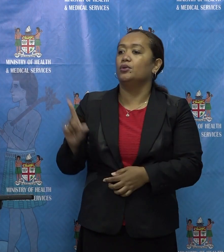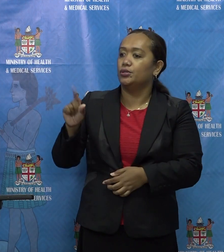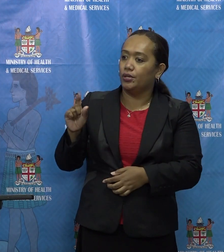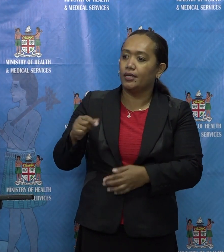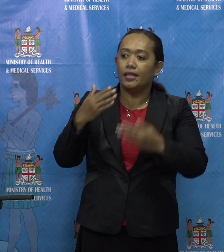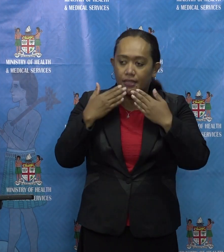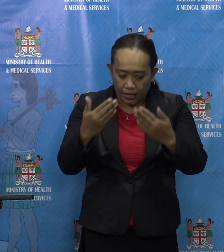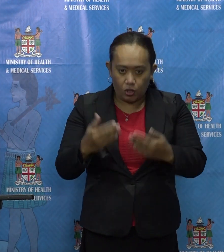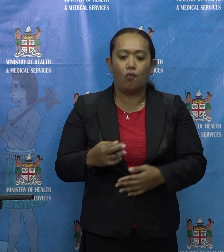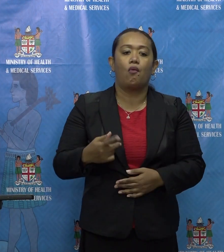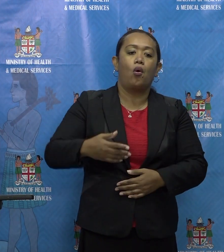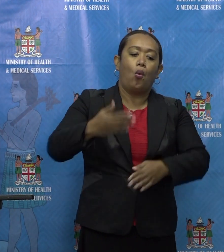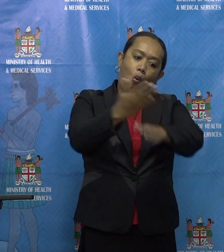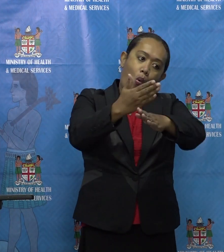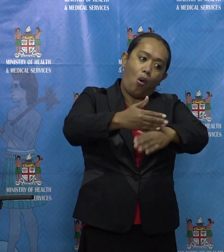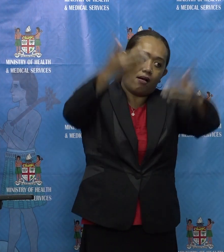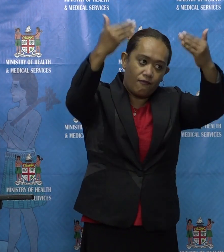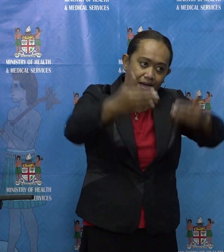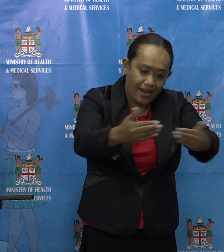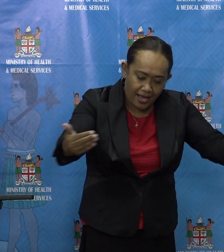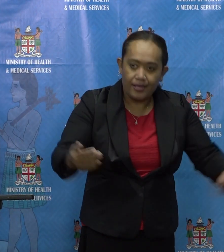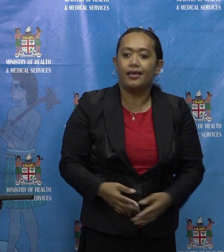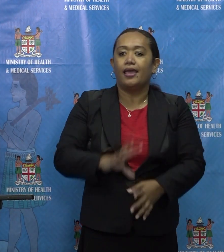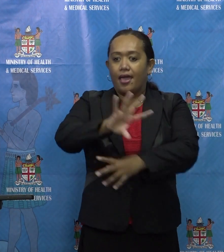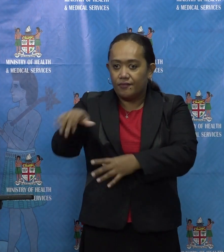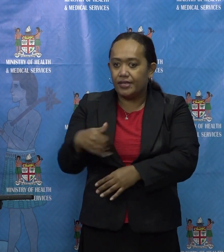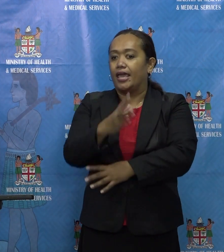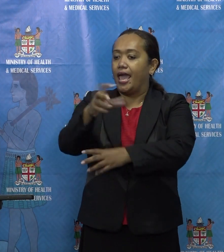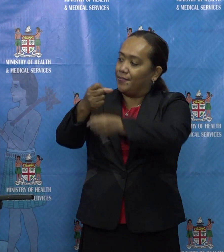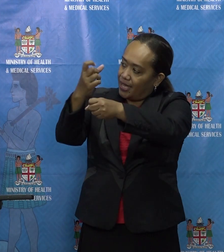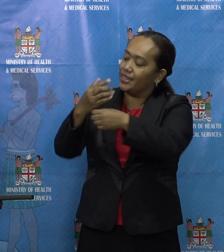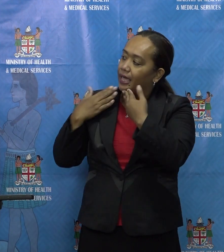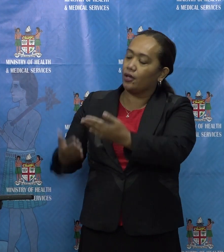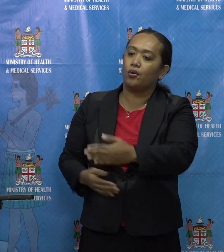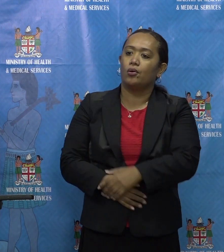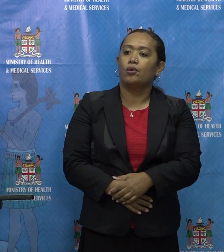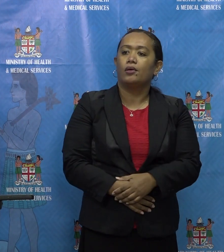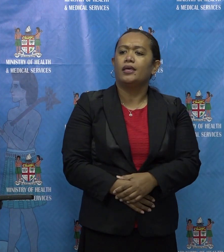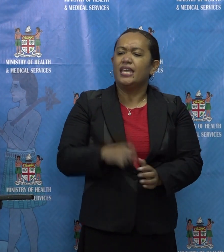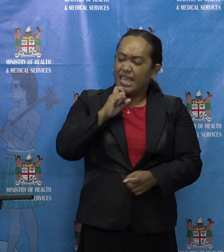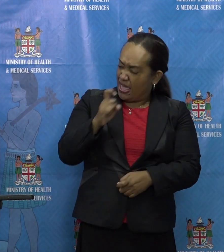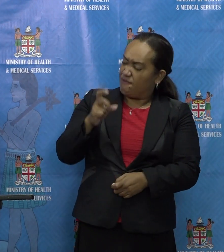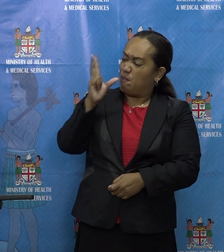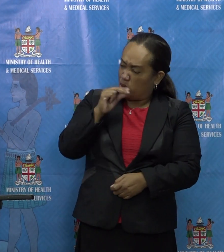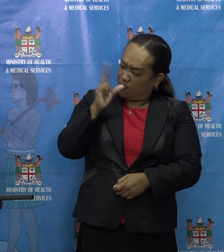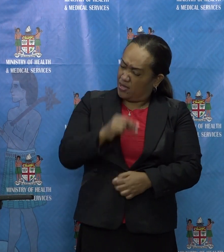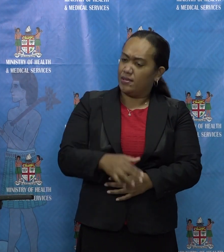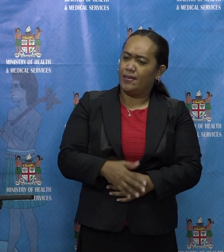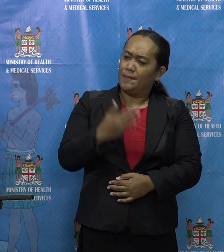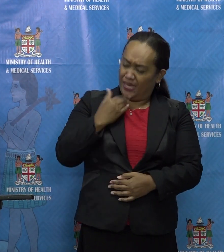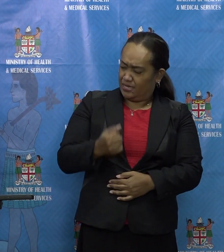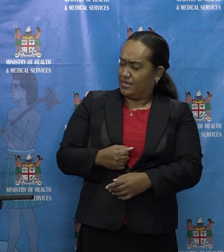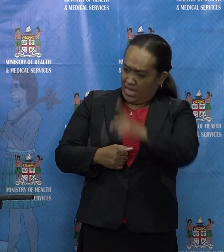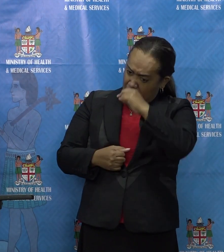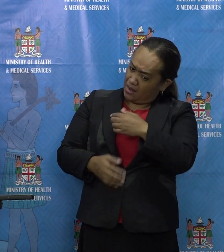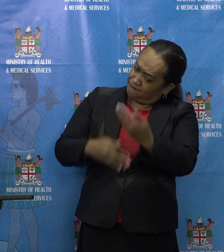frontliners, and for giving us daily updates for COVID-19. Just quickly, Dr. Fong, if possible, would you be able